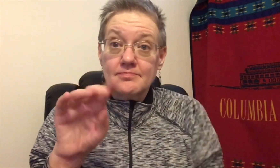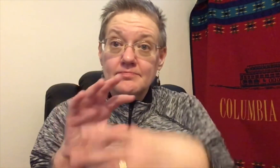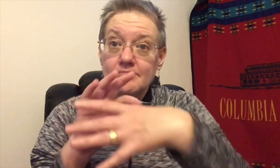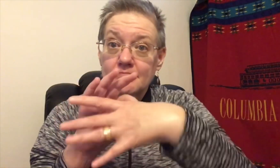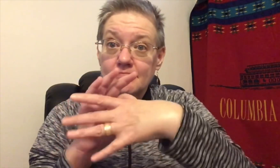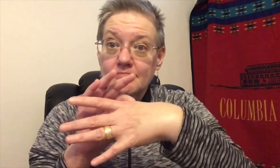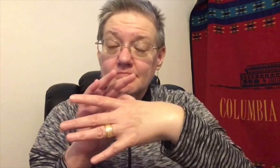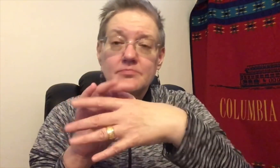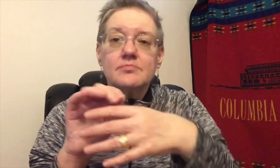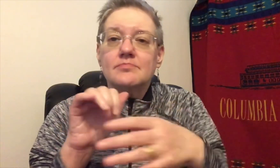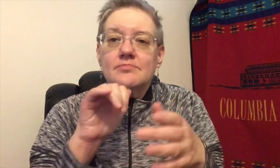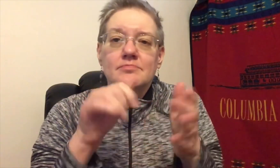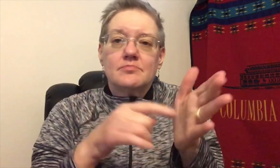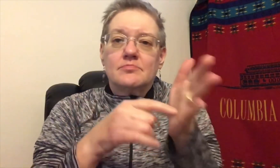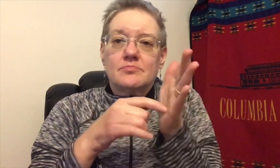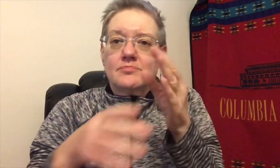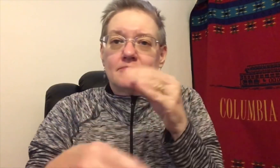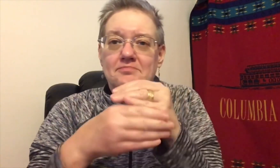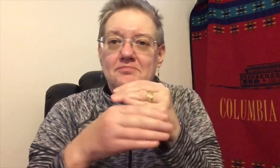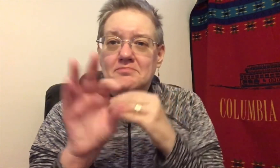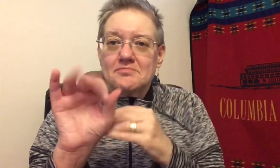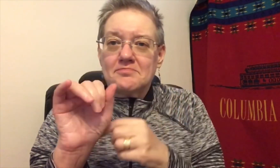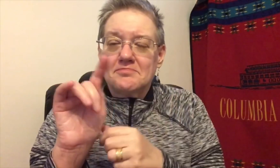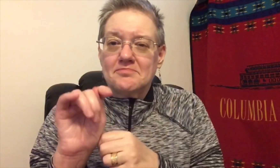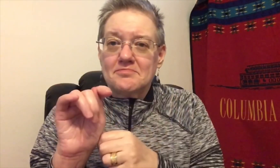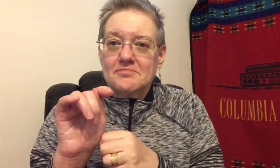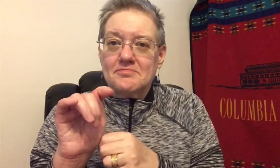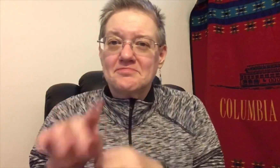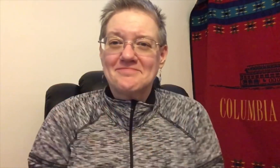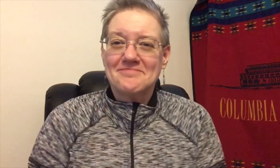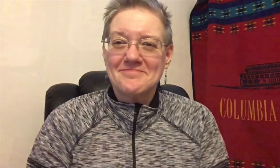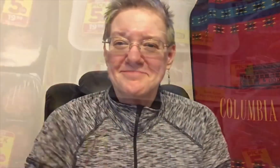high-fat meats, then it's not necessary to add more fat.